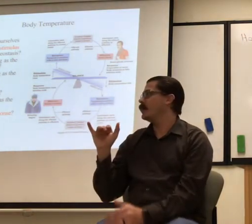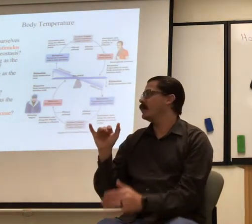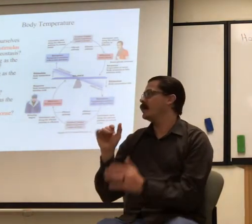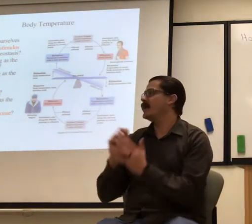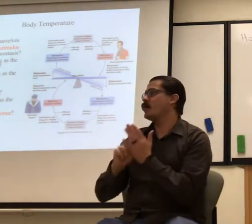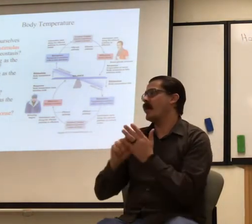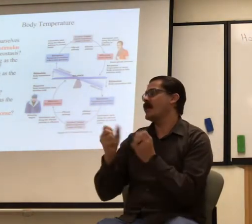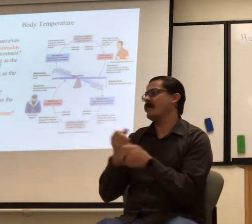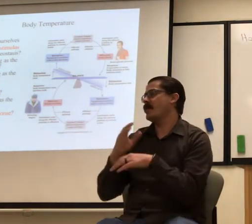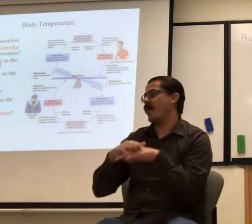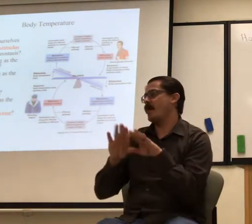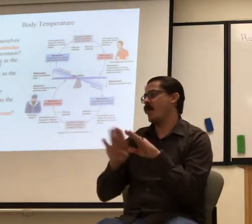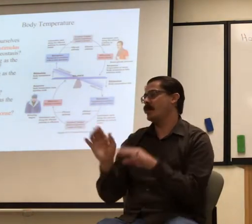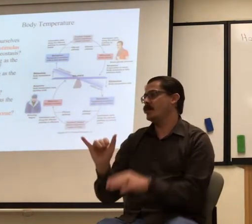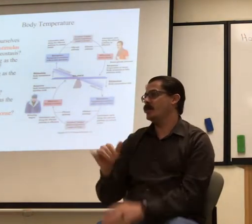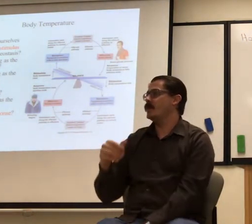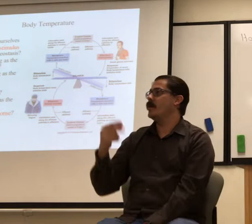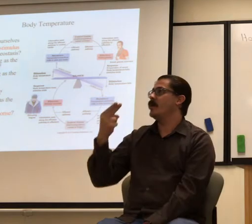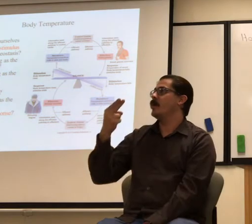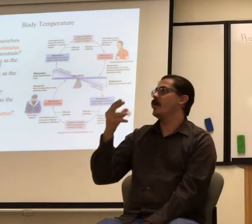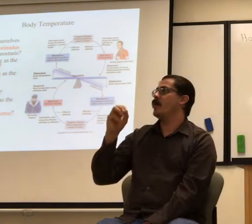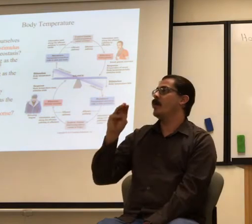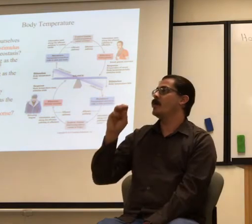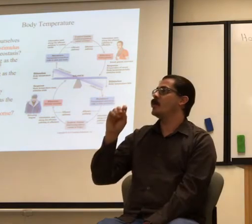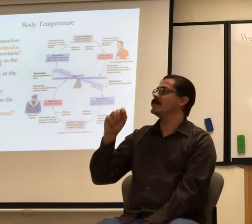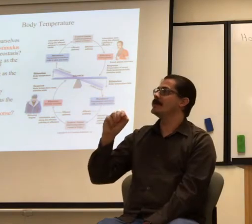Call it homeostatic processes.